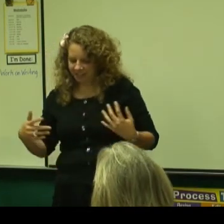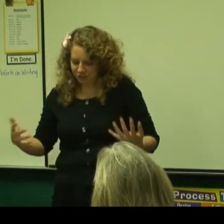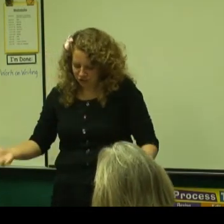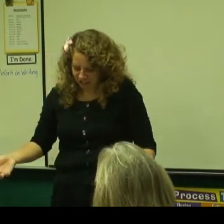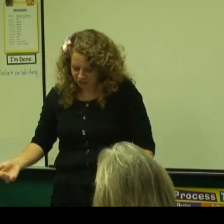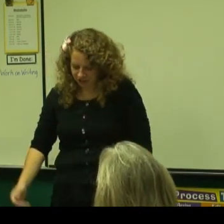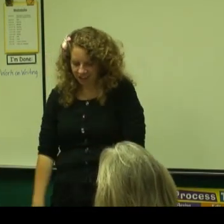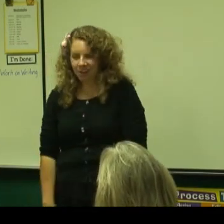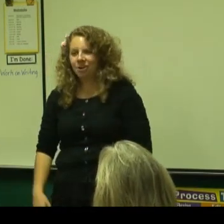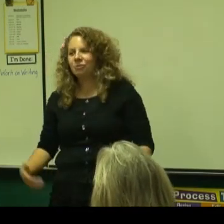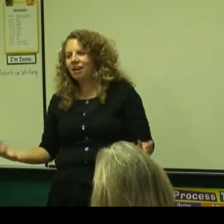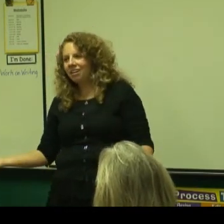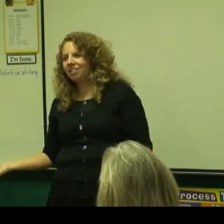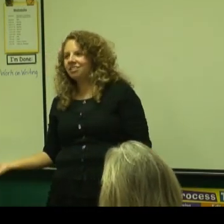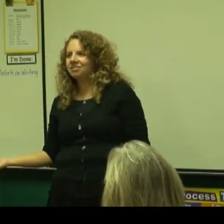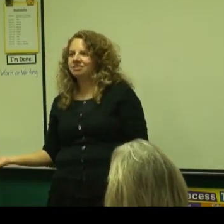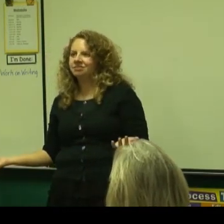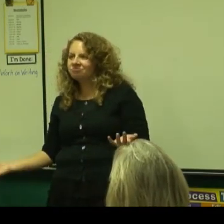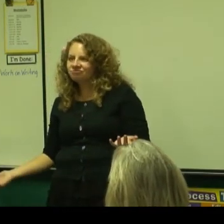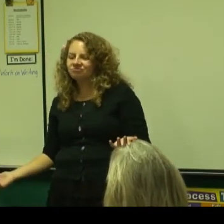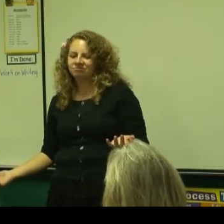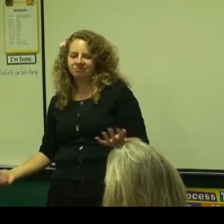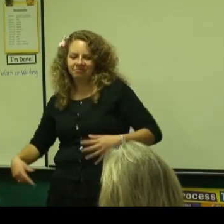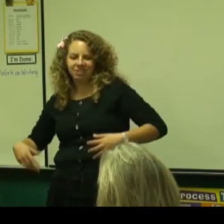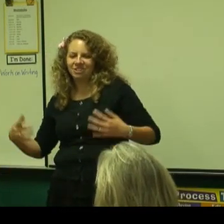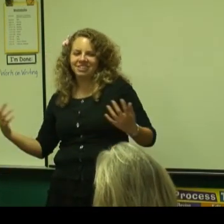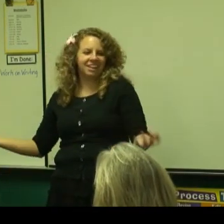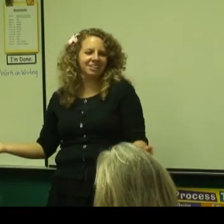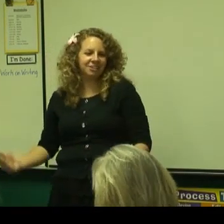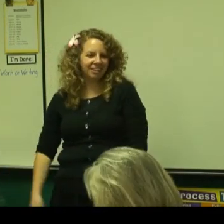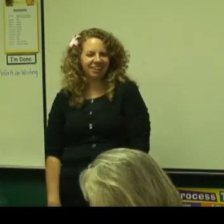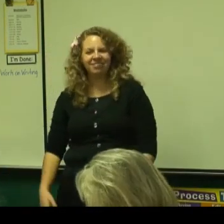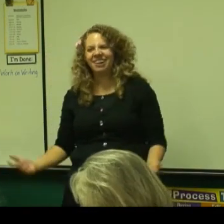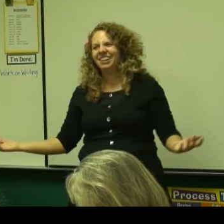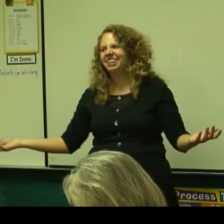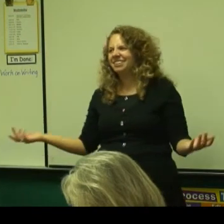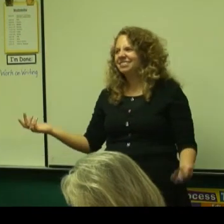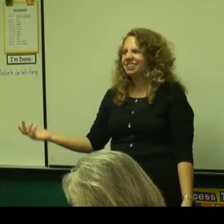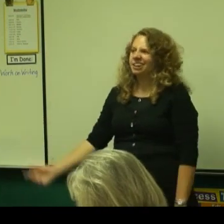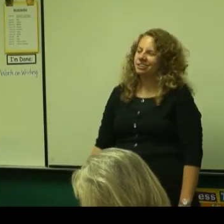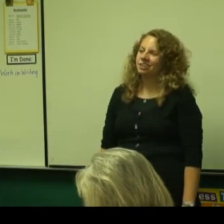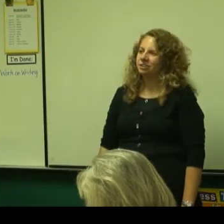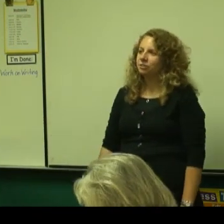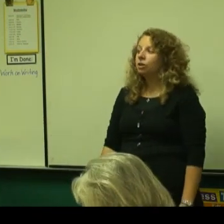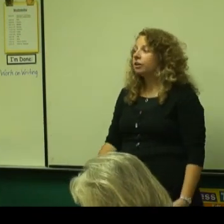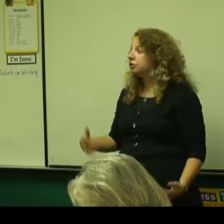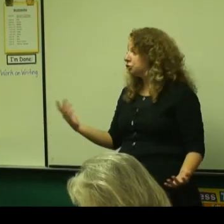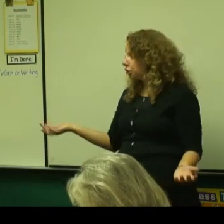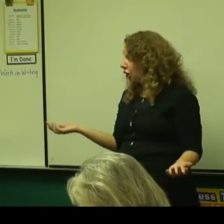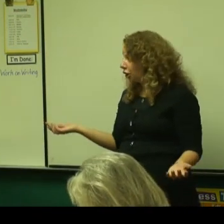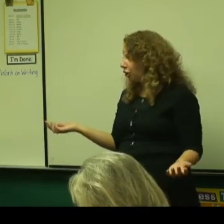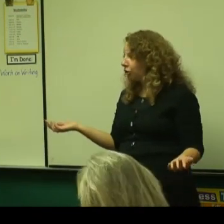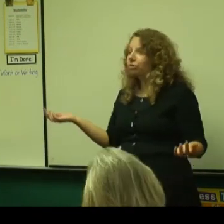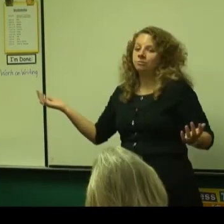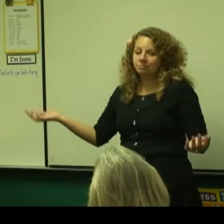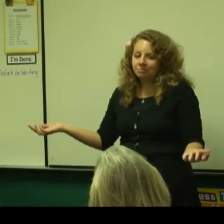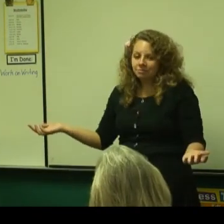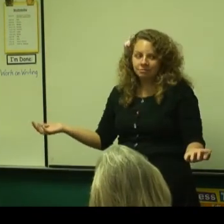like a gesture, like, Yeah. well, you just kind of do it like, oh, I don't know. Okay, so,